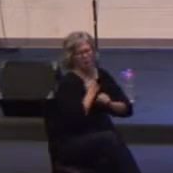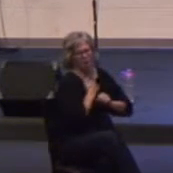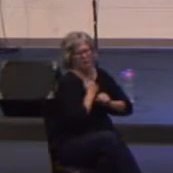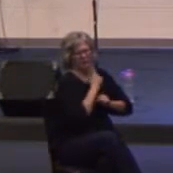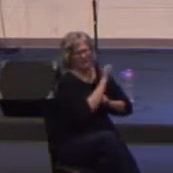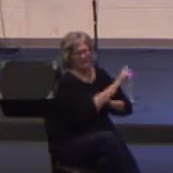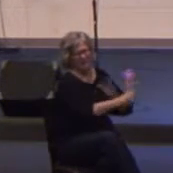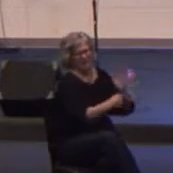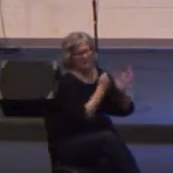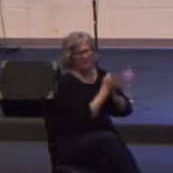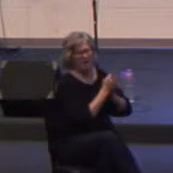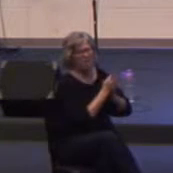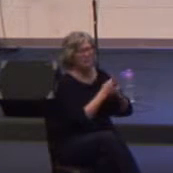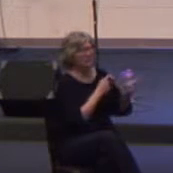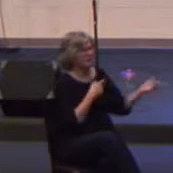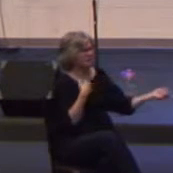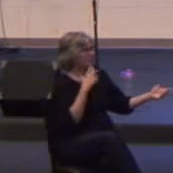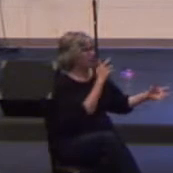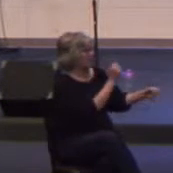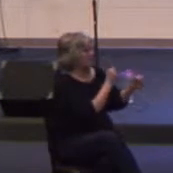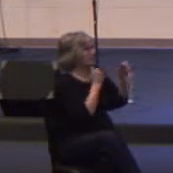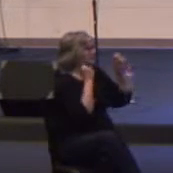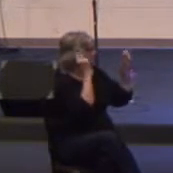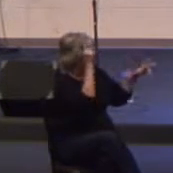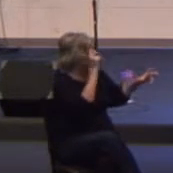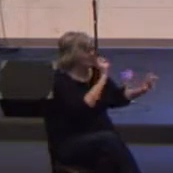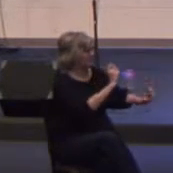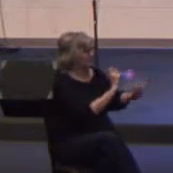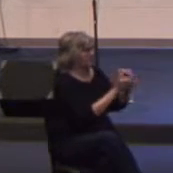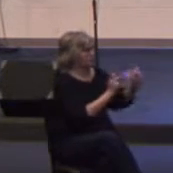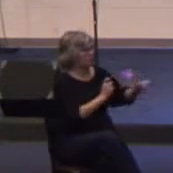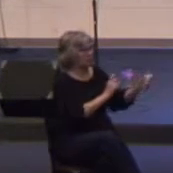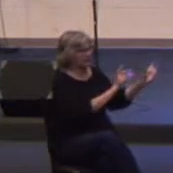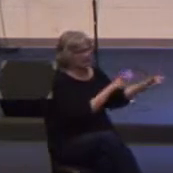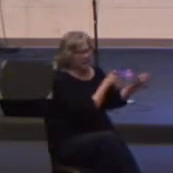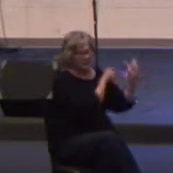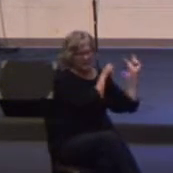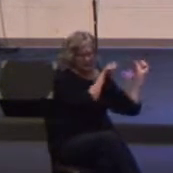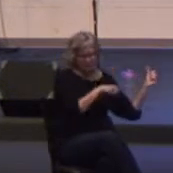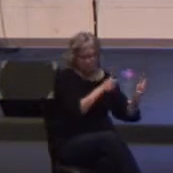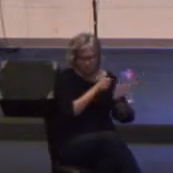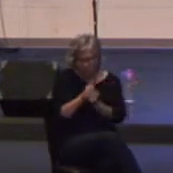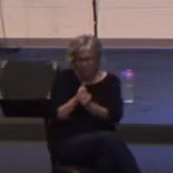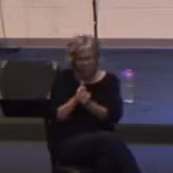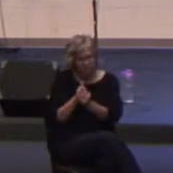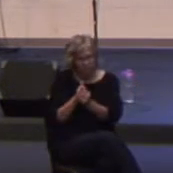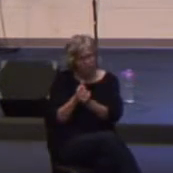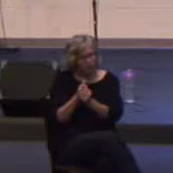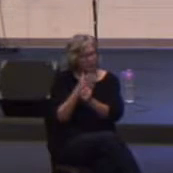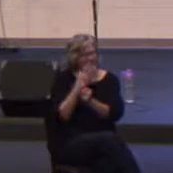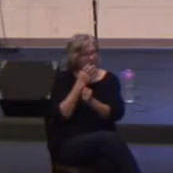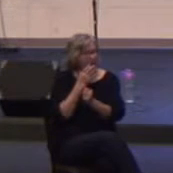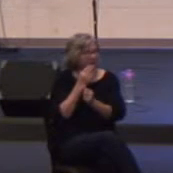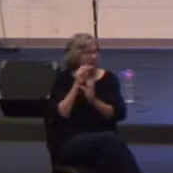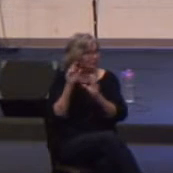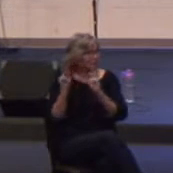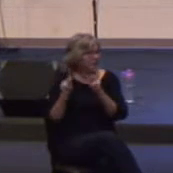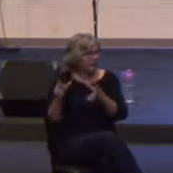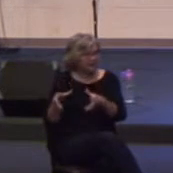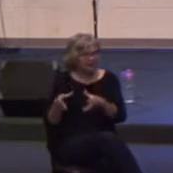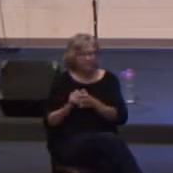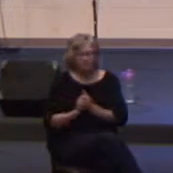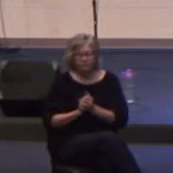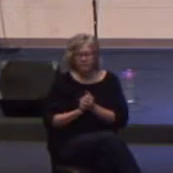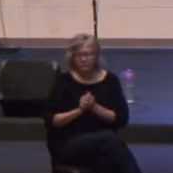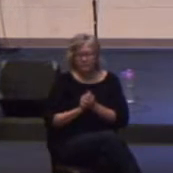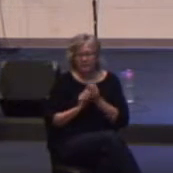all charioted up and he heads out and starts chasing the Israelites. Now, the fear that the Israelites are feeling at this point